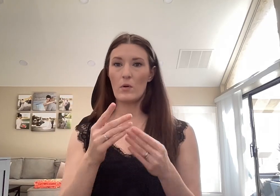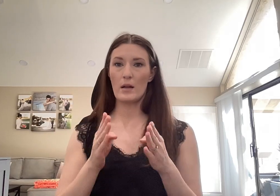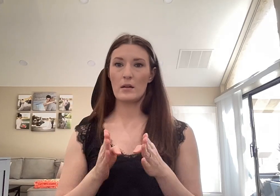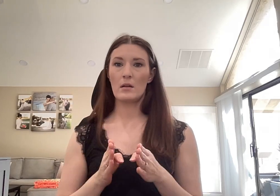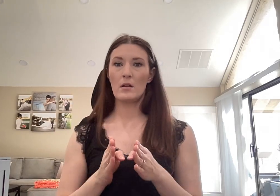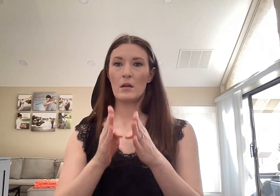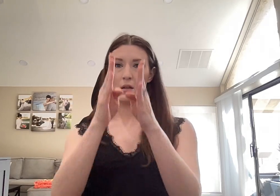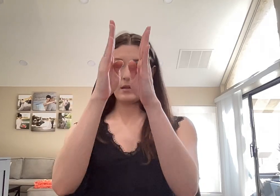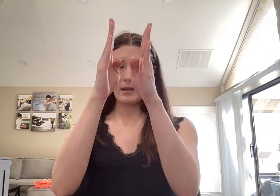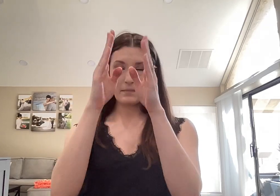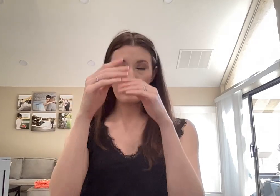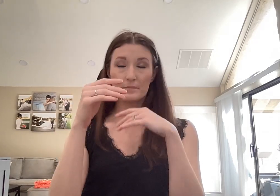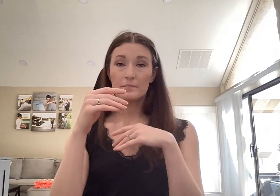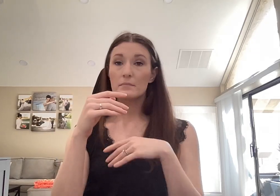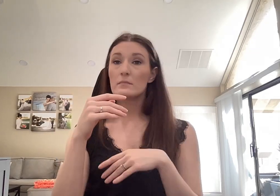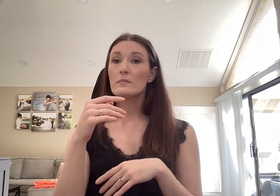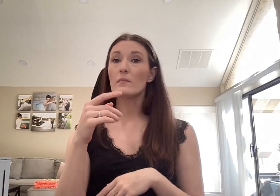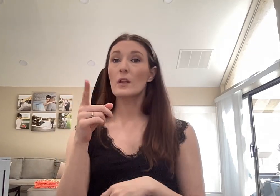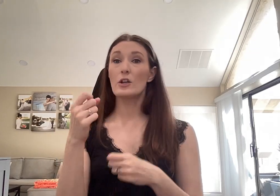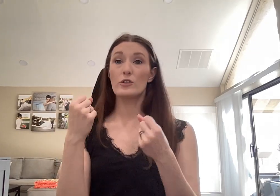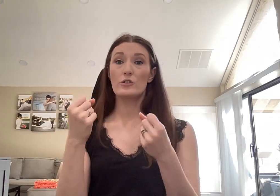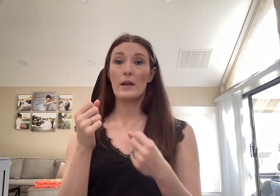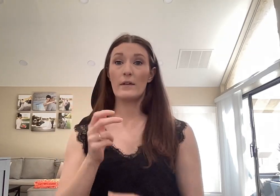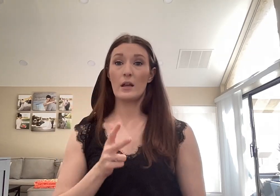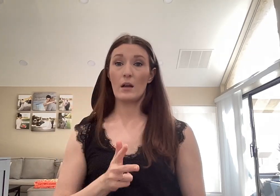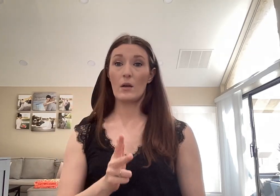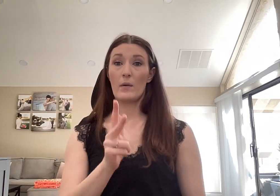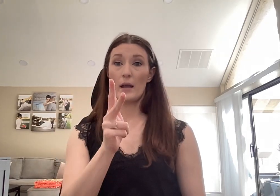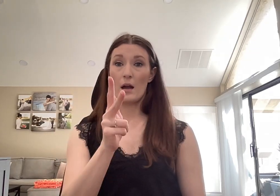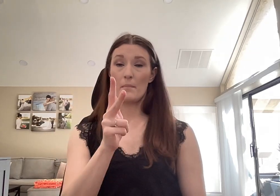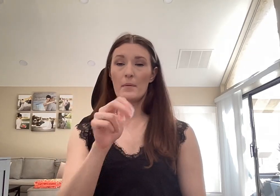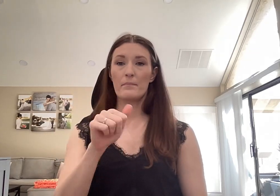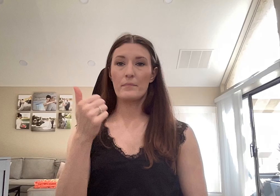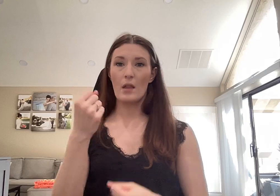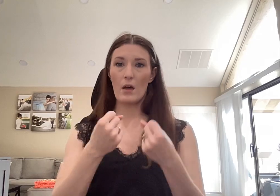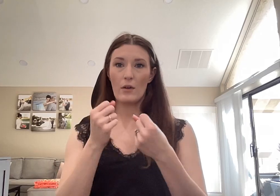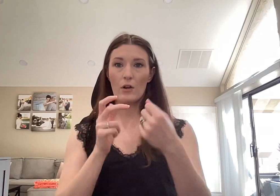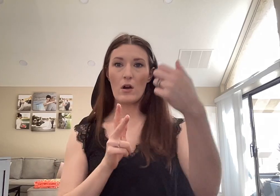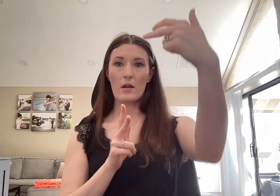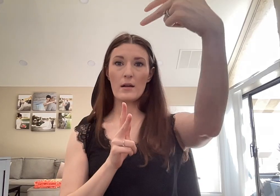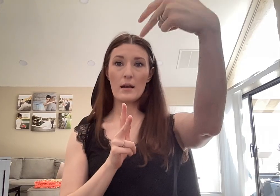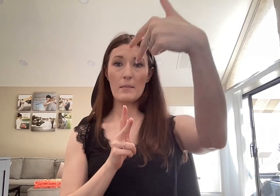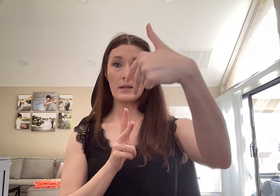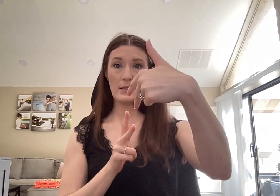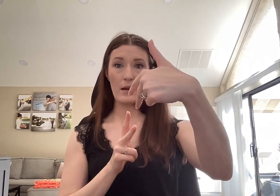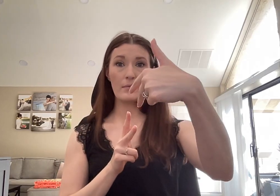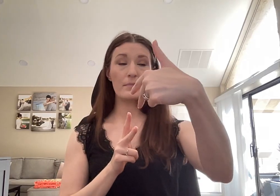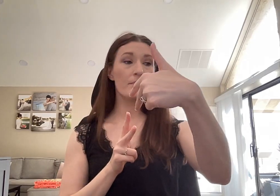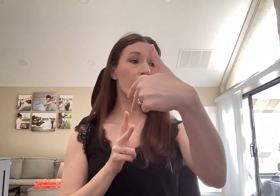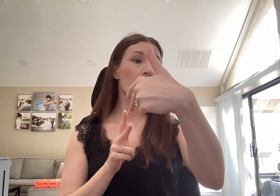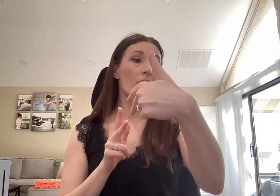1 lane. You're driving, going up, other car coming down.